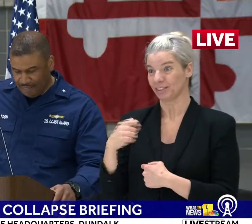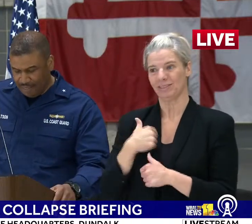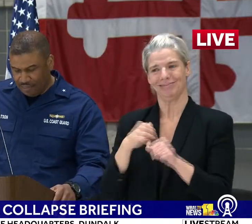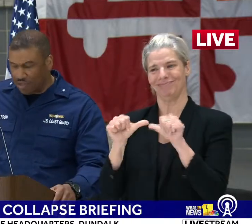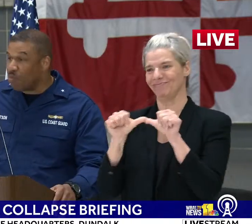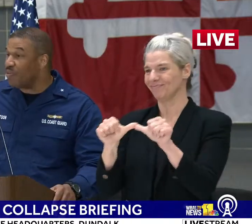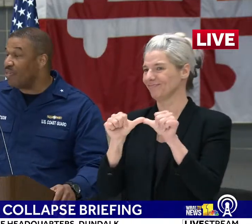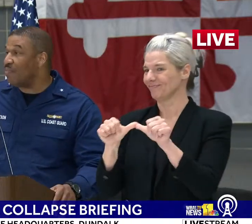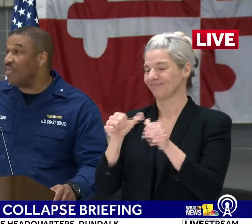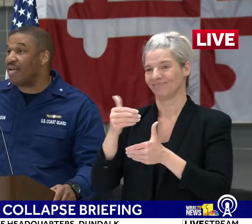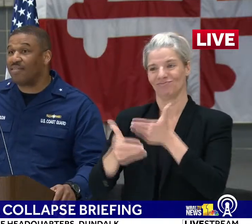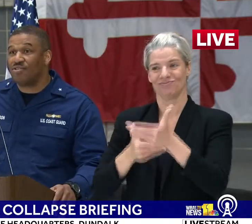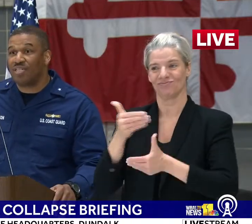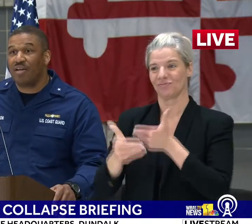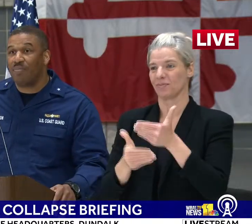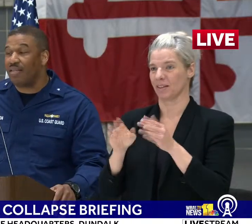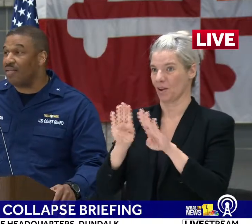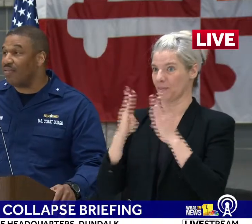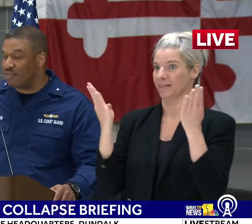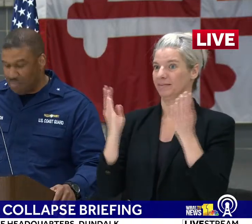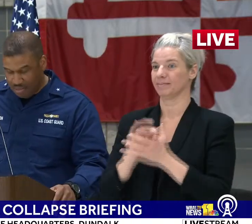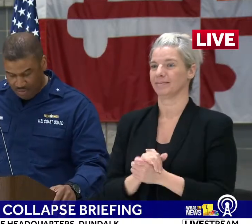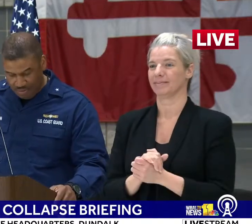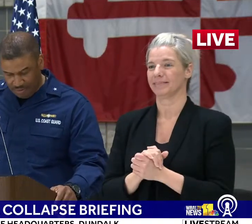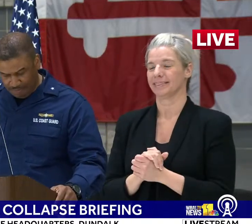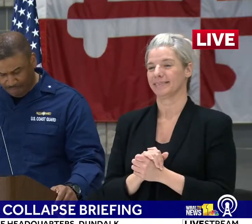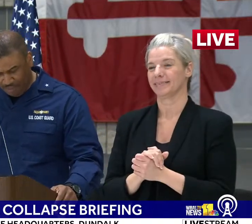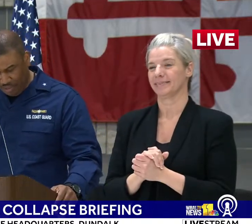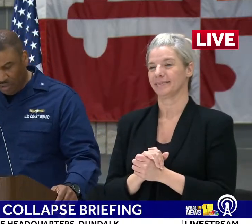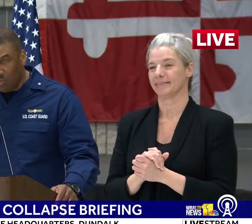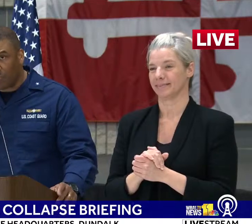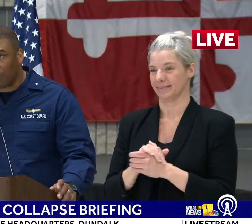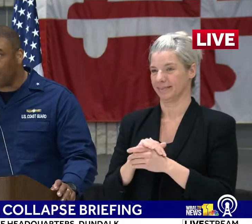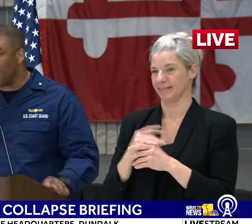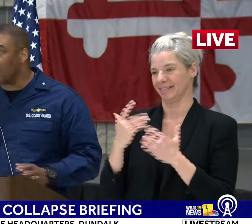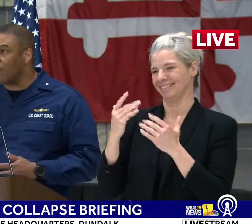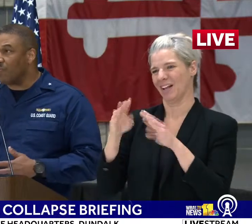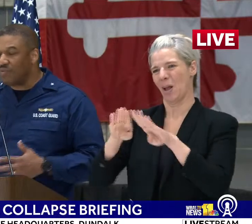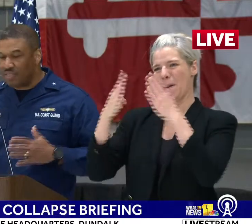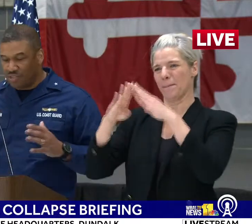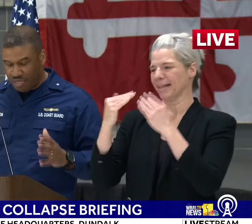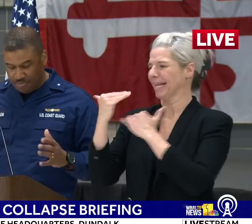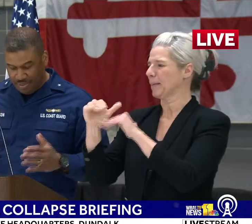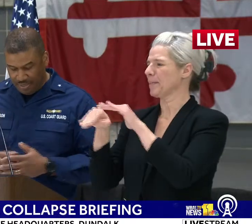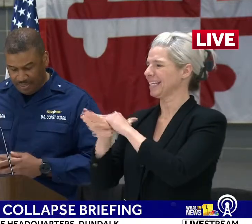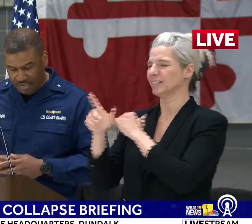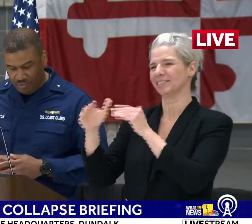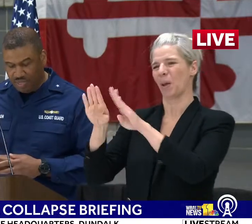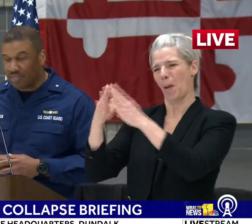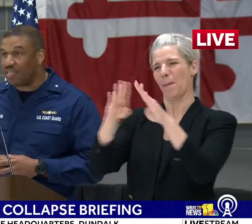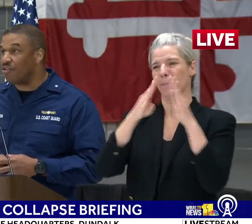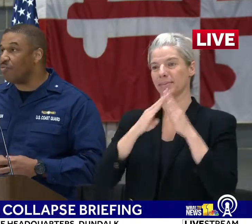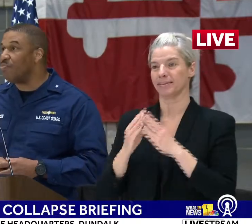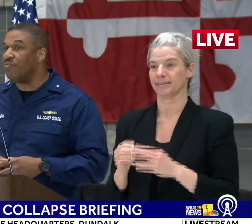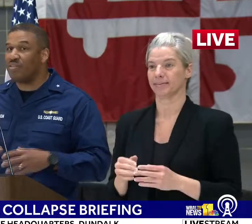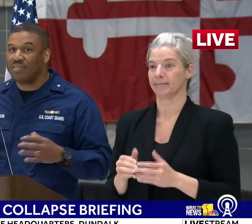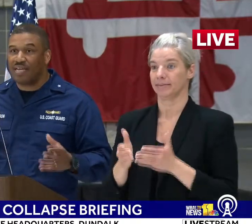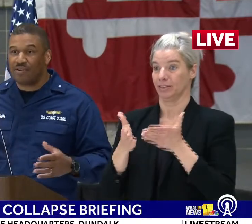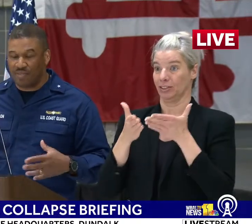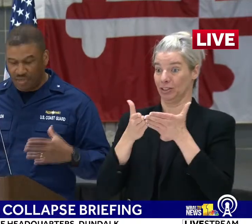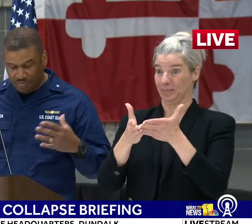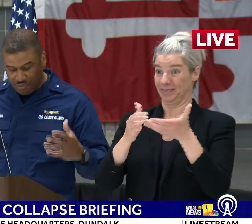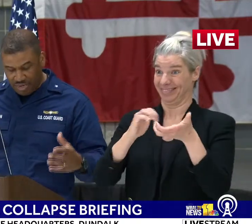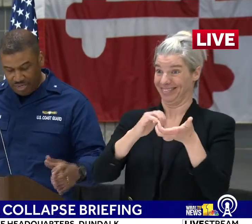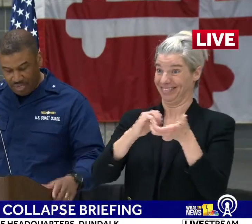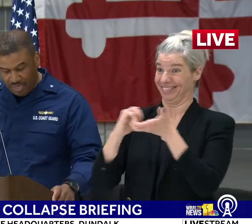track to open the limited access channel by the end of this month. With respect to removing the ship, we continue to